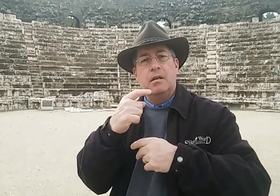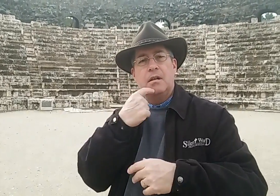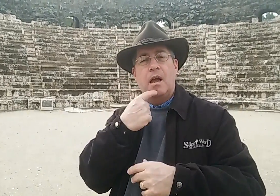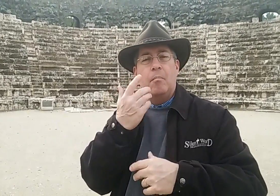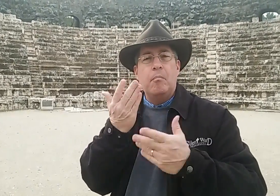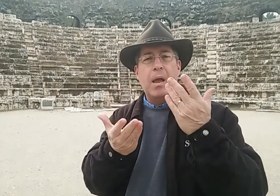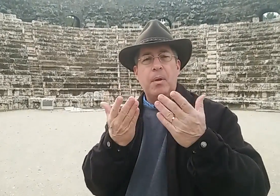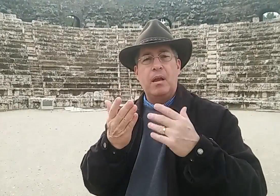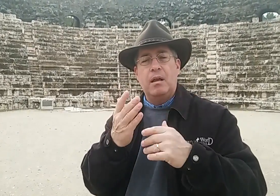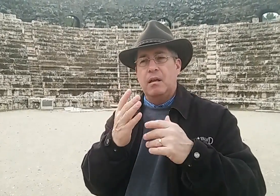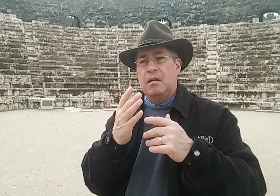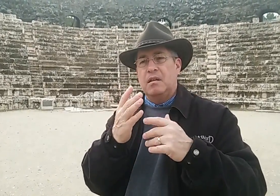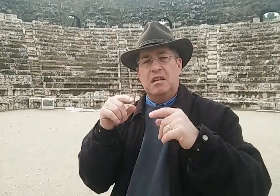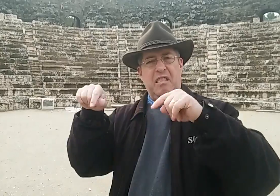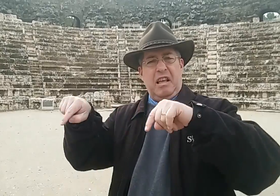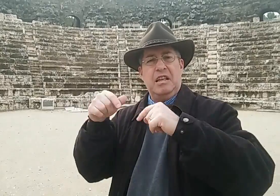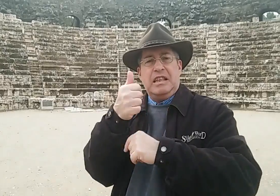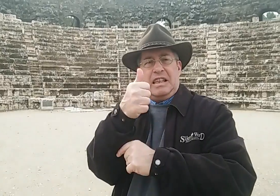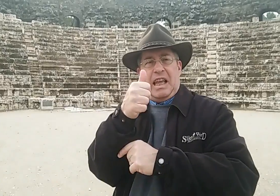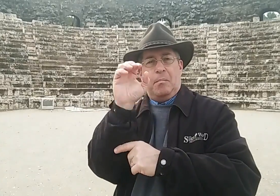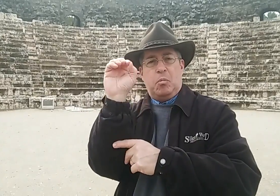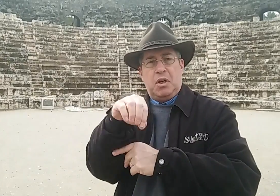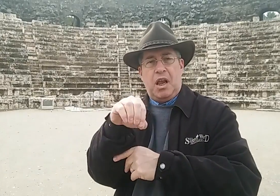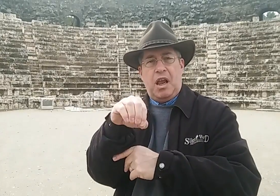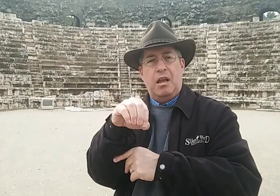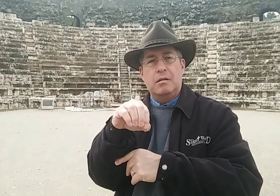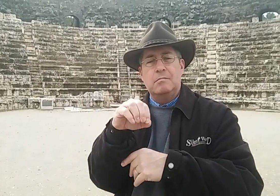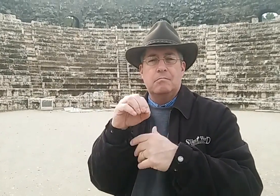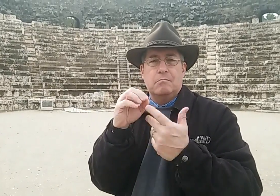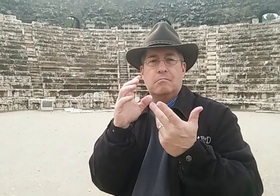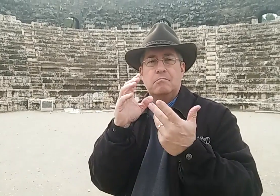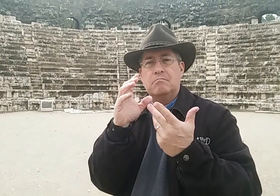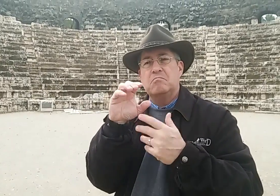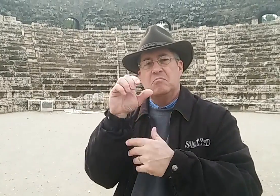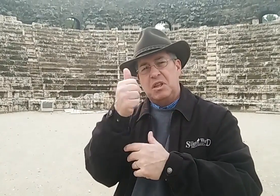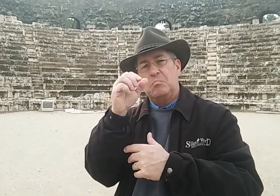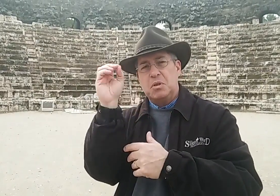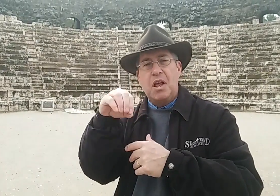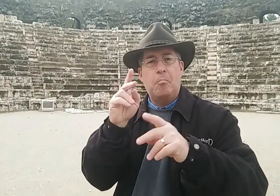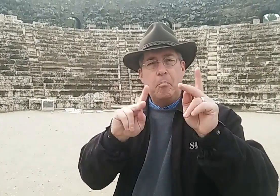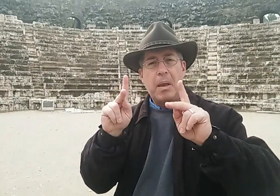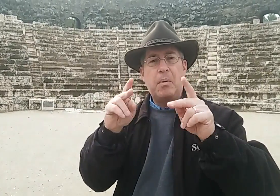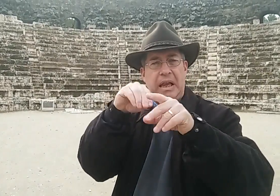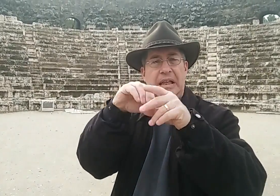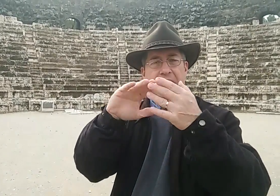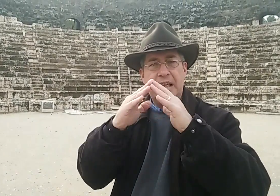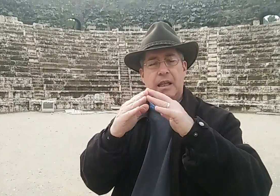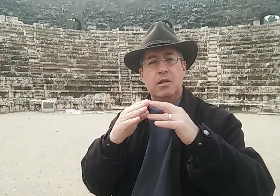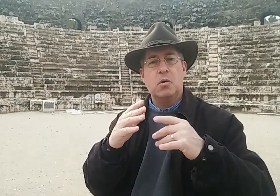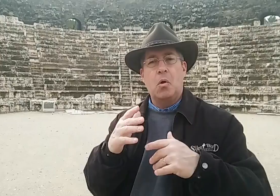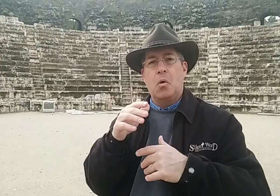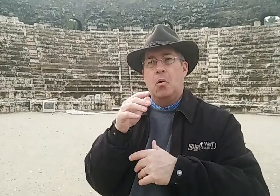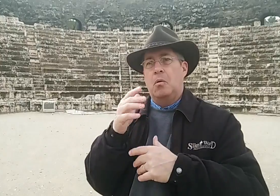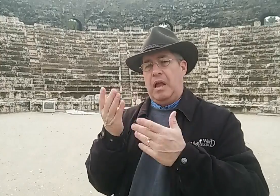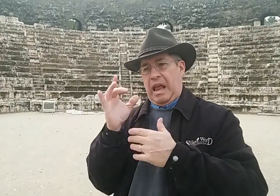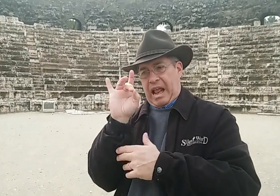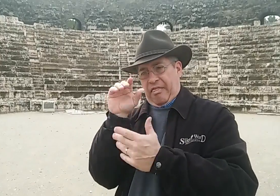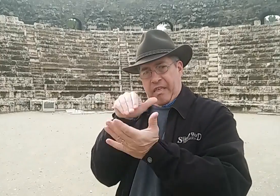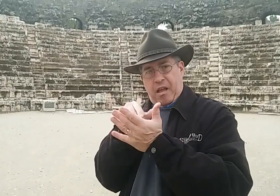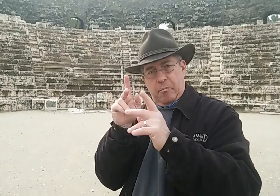the different levels here. It's said that about 10% of the population could get into one of